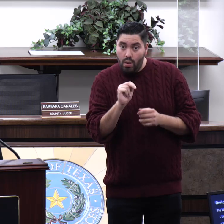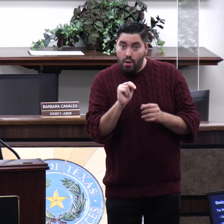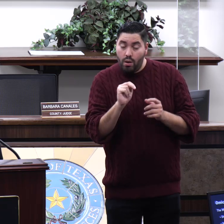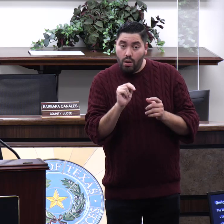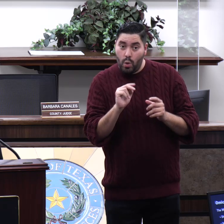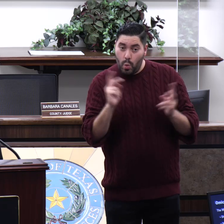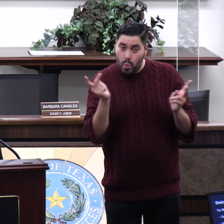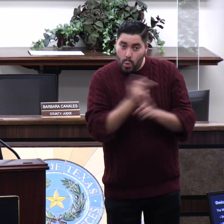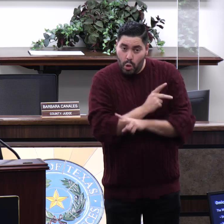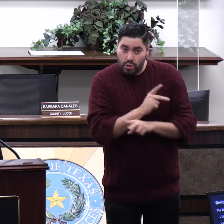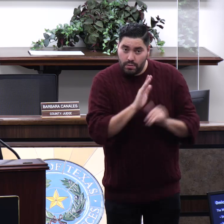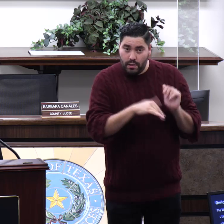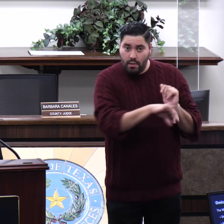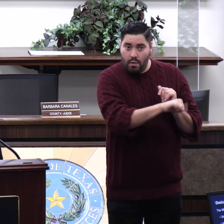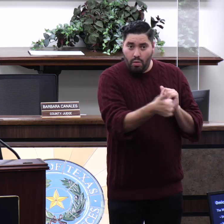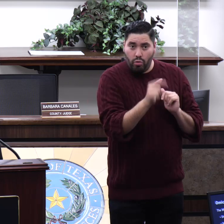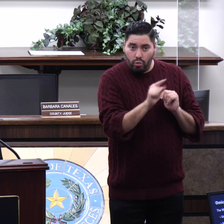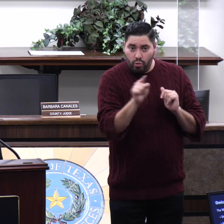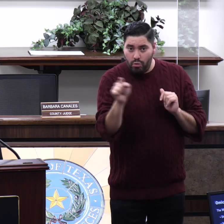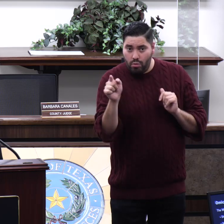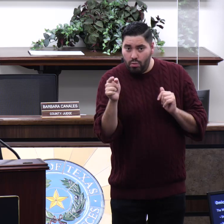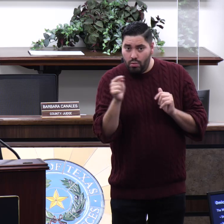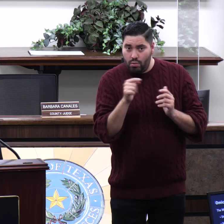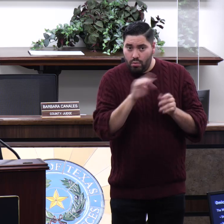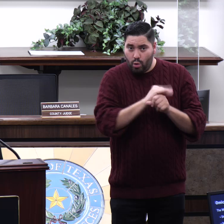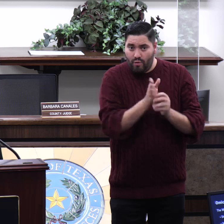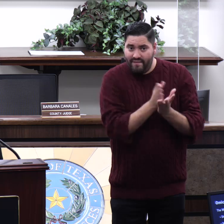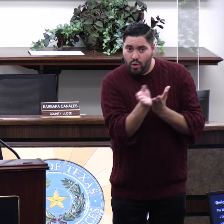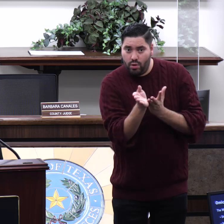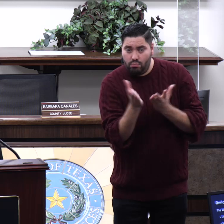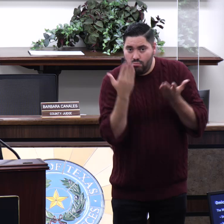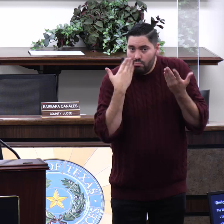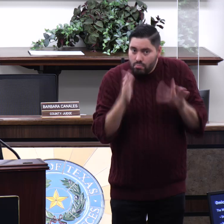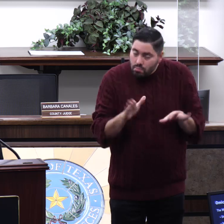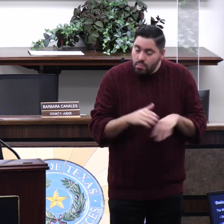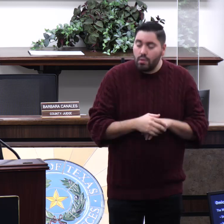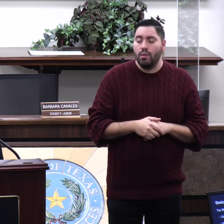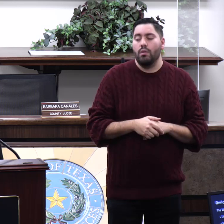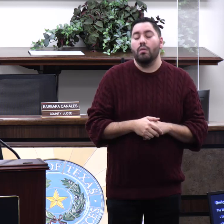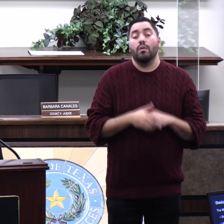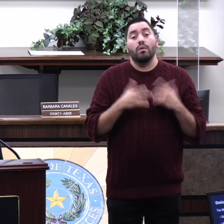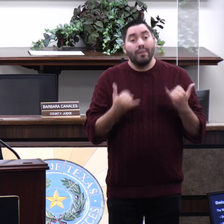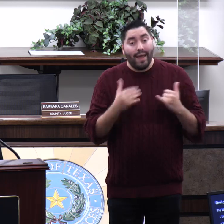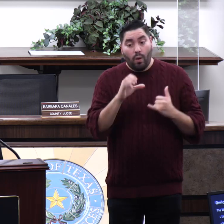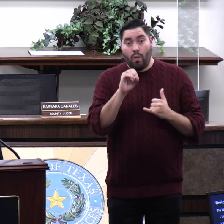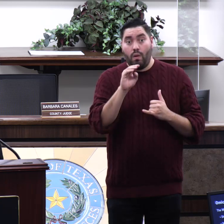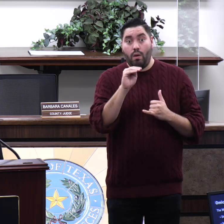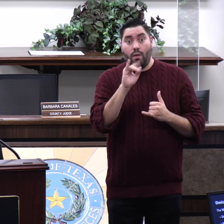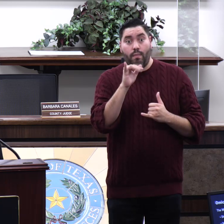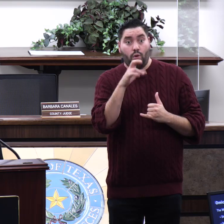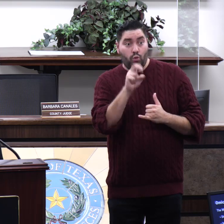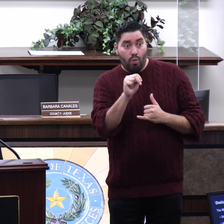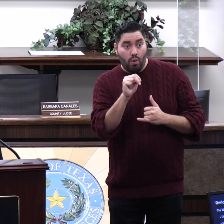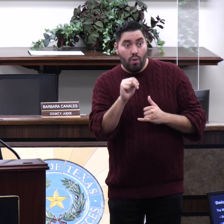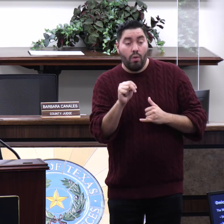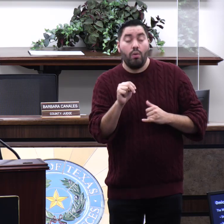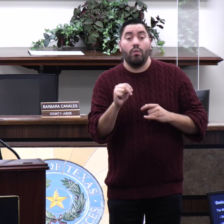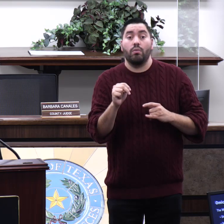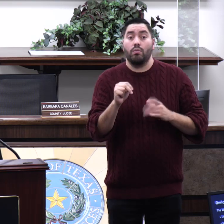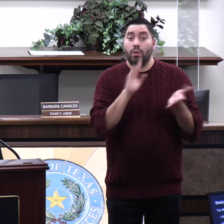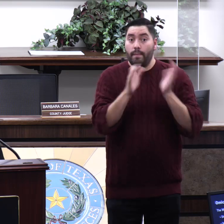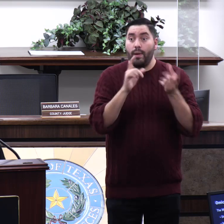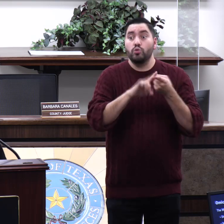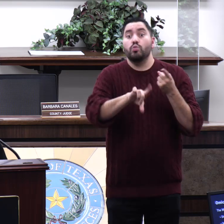other variants. There is currently no information to suggest that symptoms associated with Omicron are different from those from